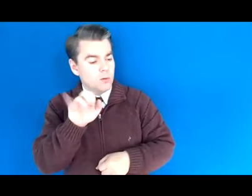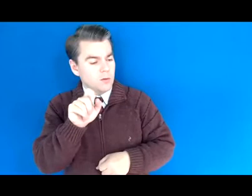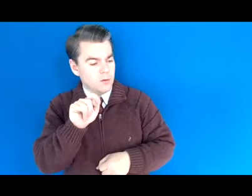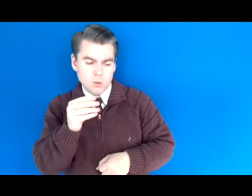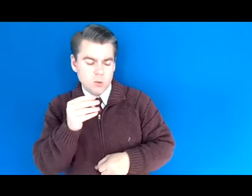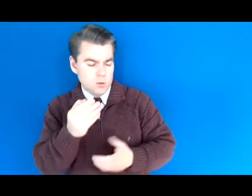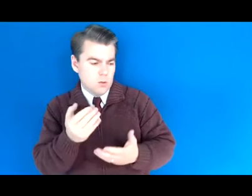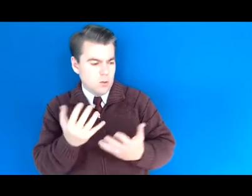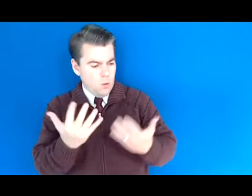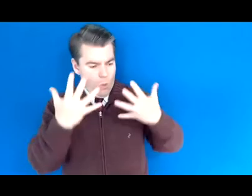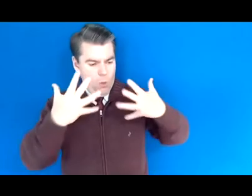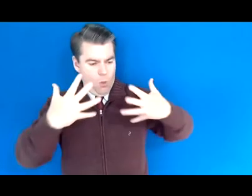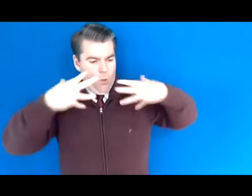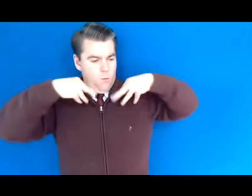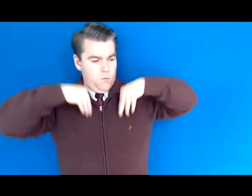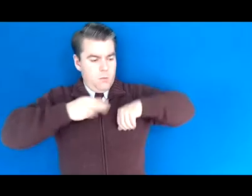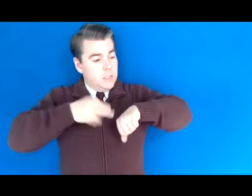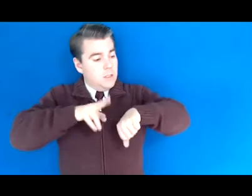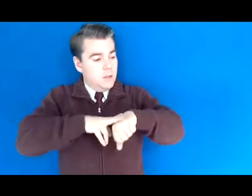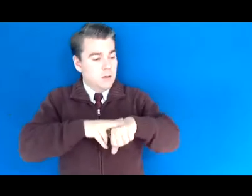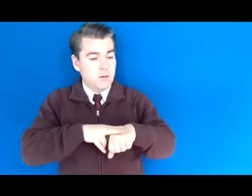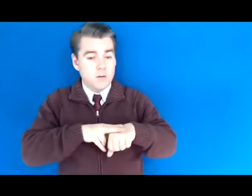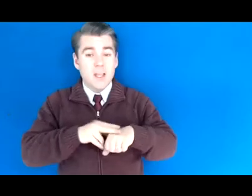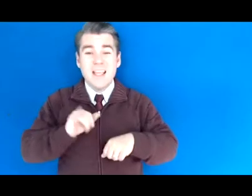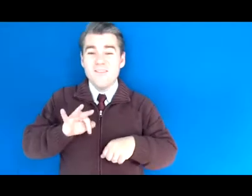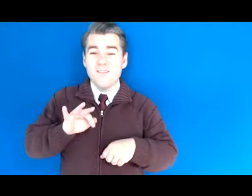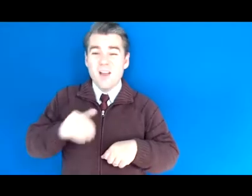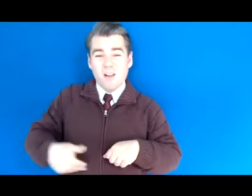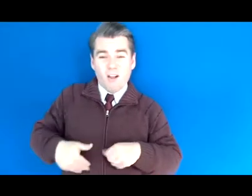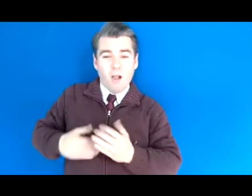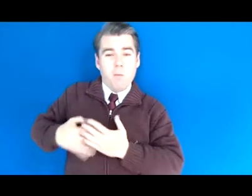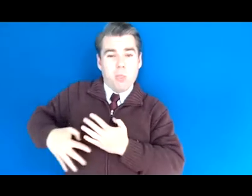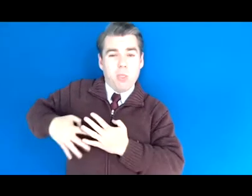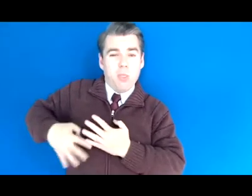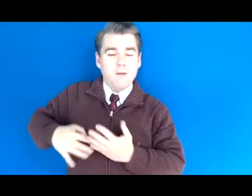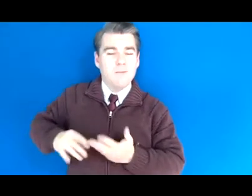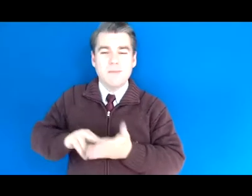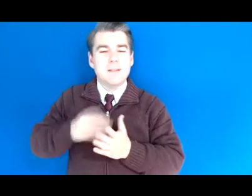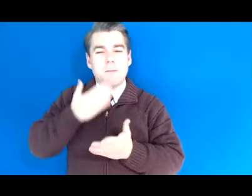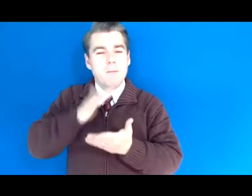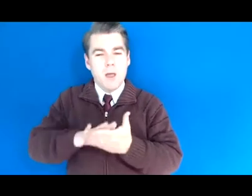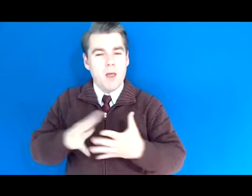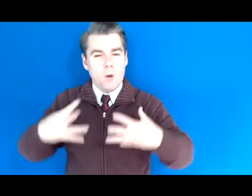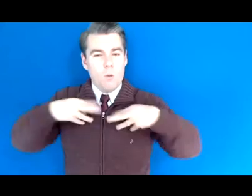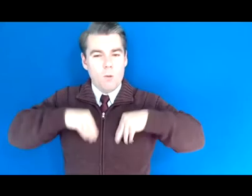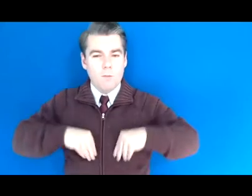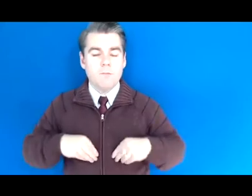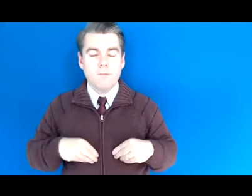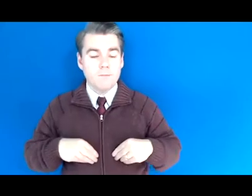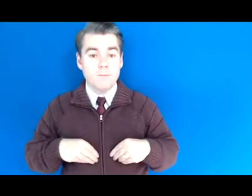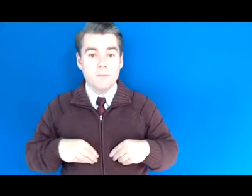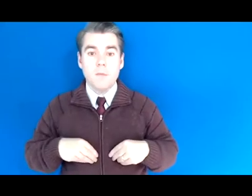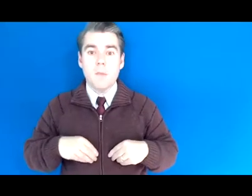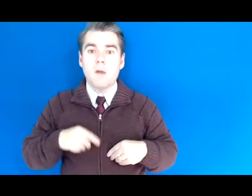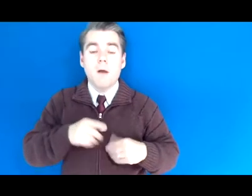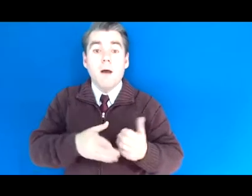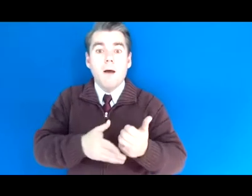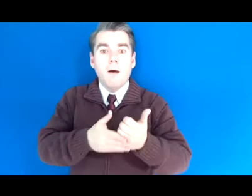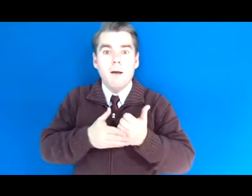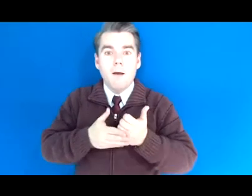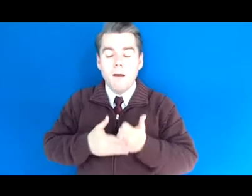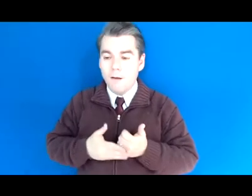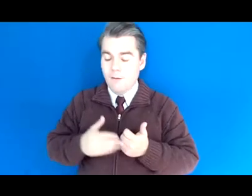comes malabsorption. Plexus products helped address each of these issues and kickstarted my